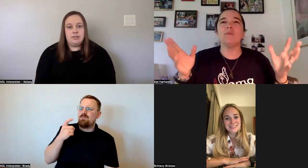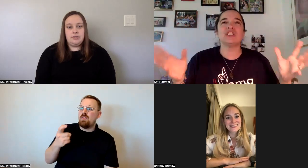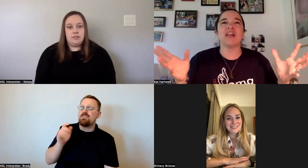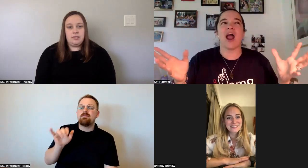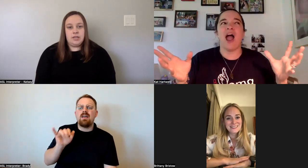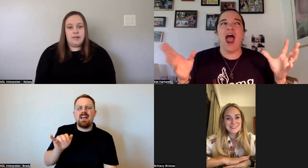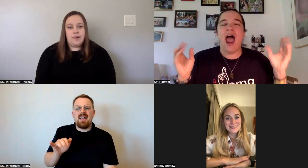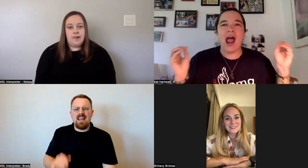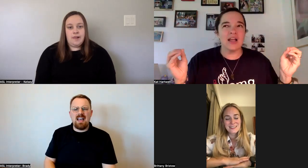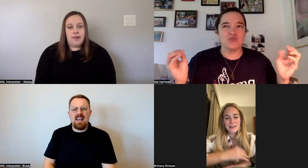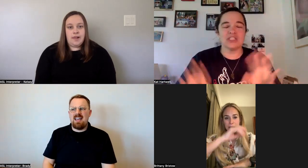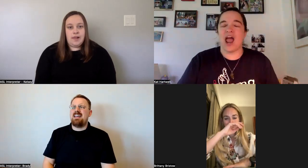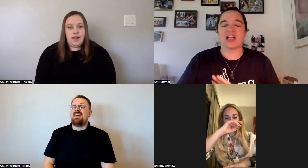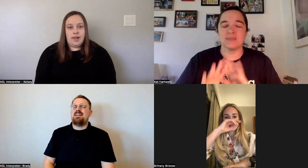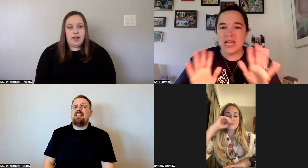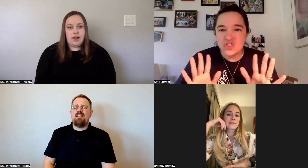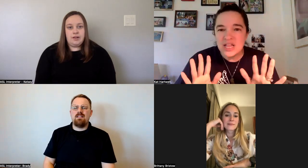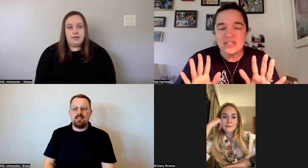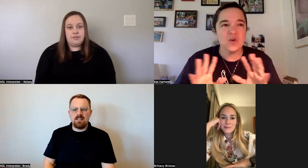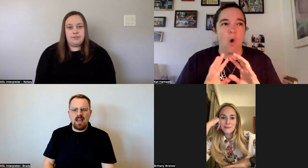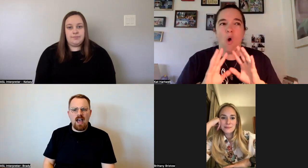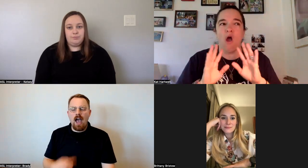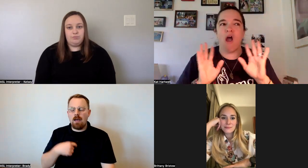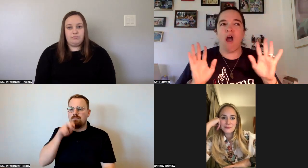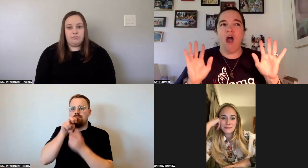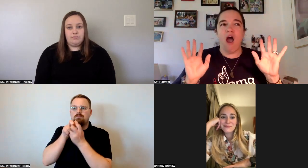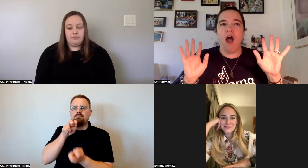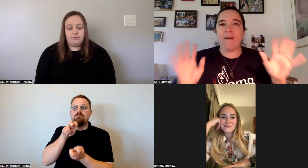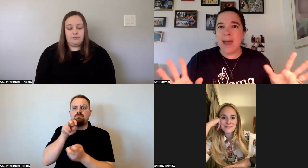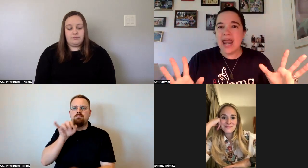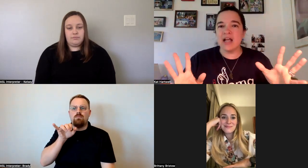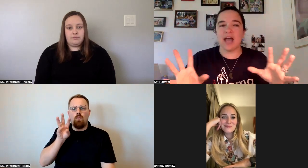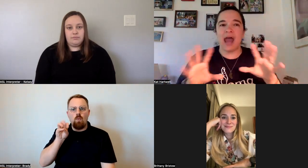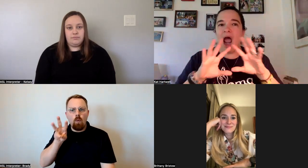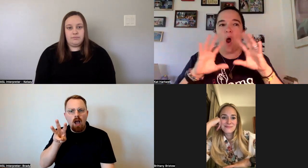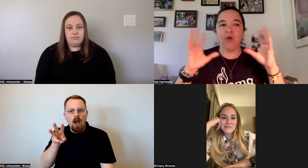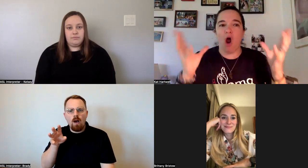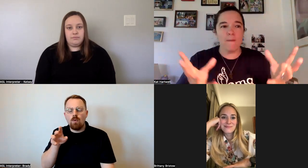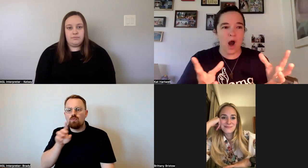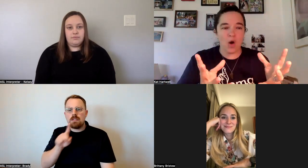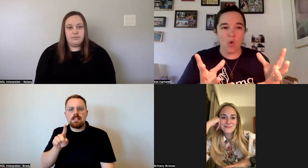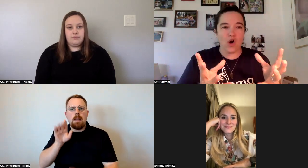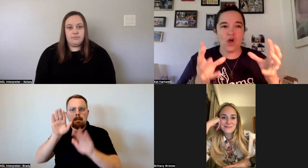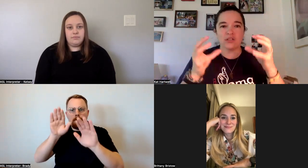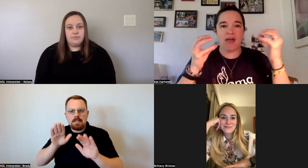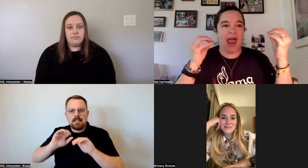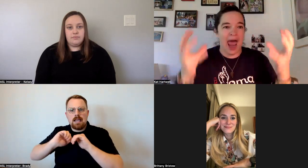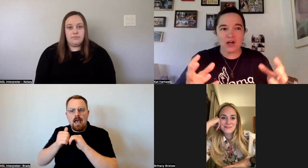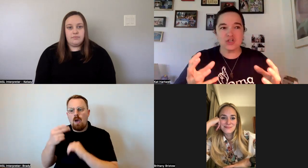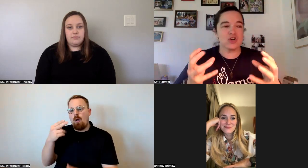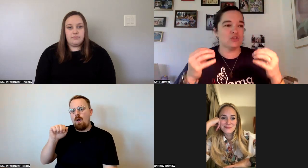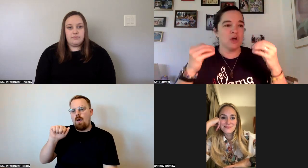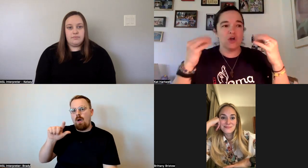movie because I am just like speechless or amazed on how the Hallmark world and